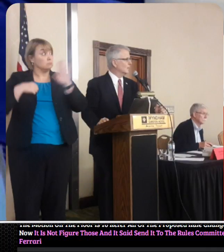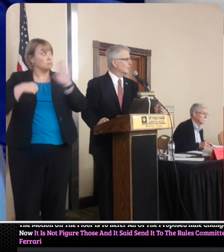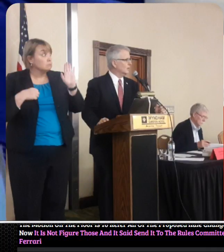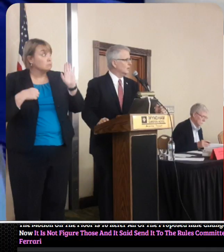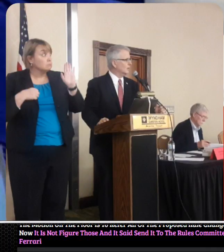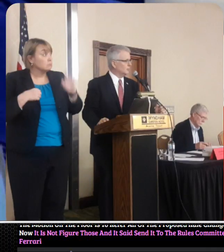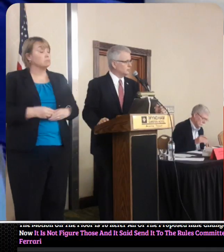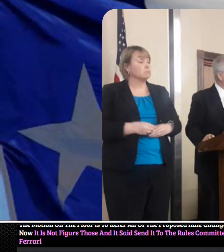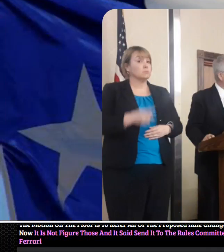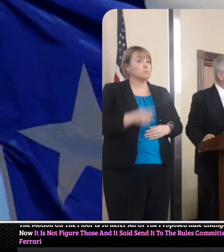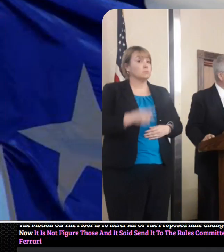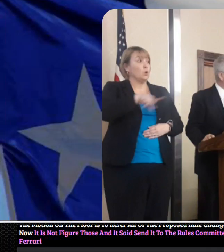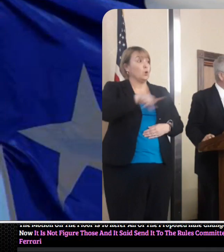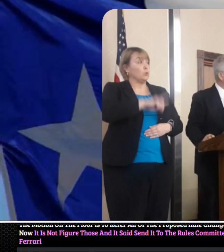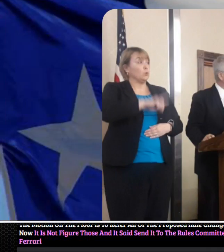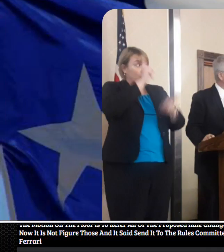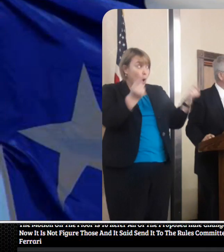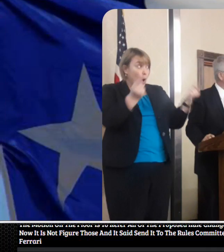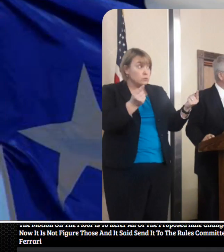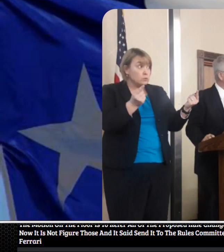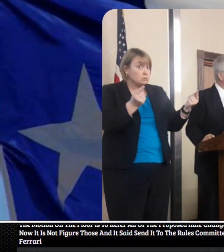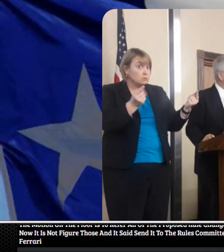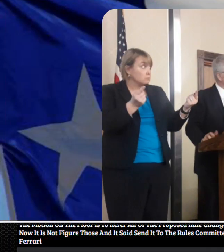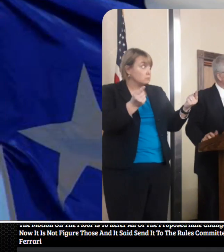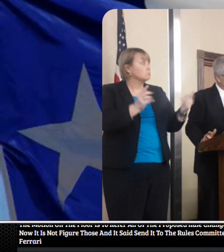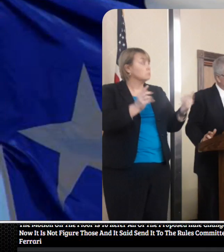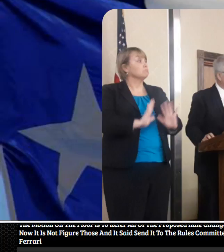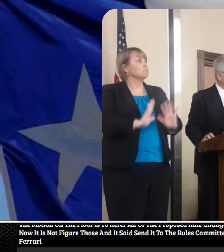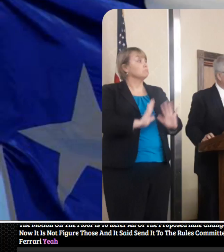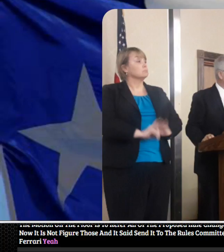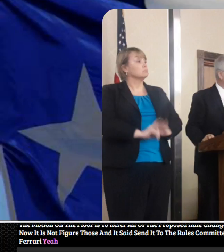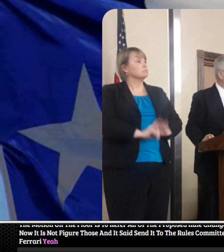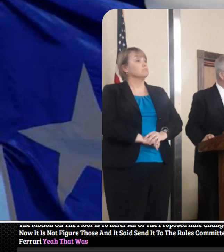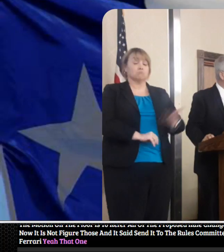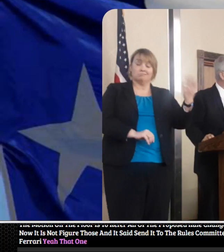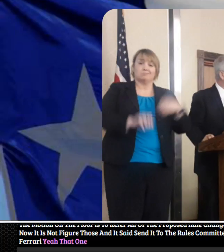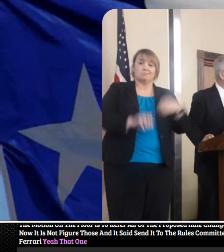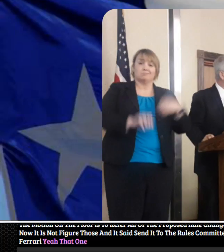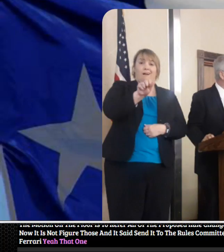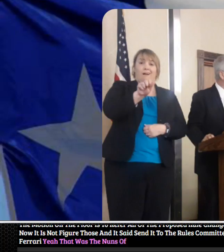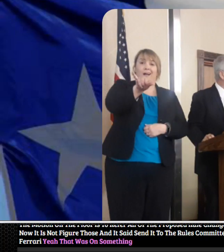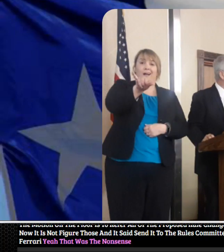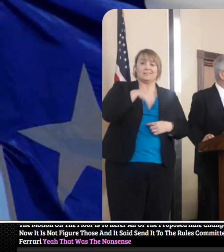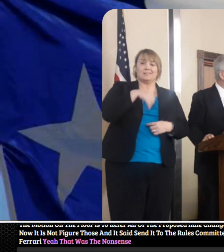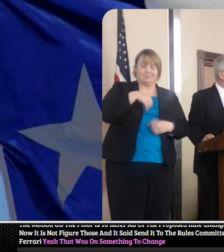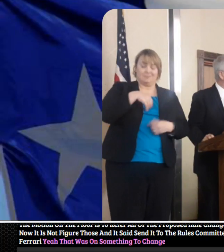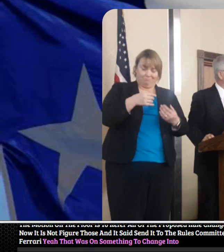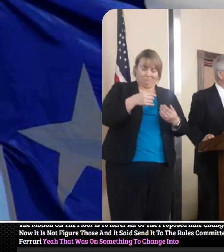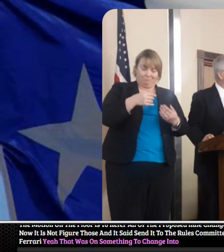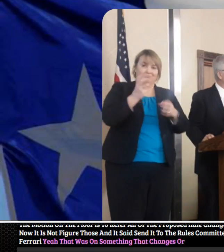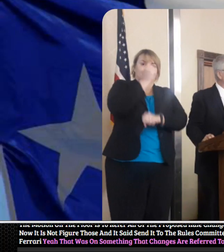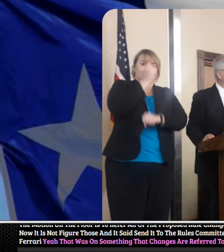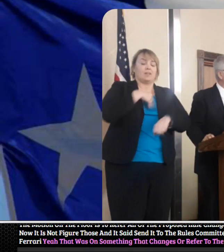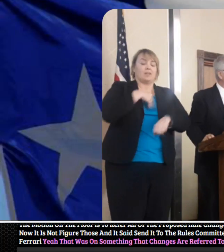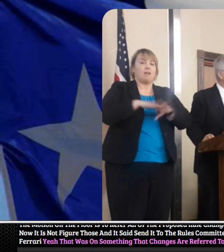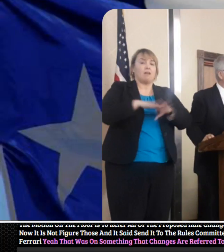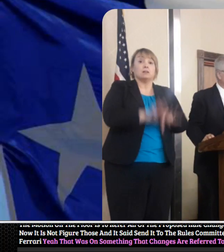All opposed, say nay. Nay. The ayes have it. The non-substantive changes are referred to the Rules